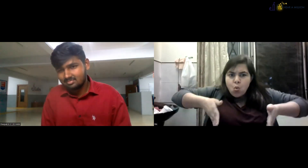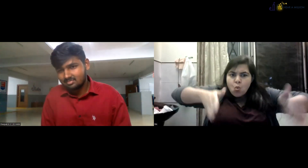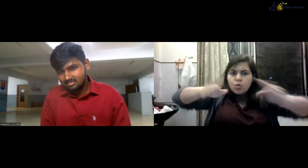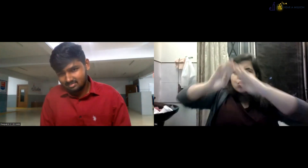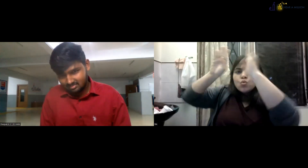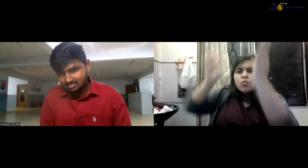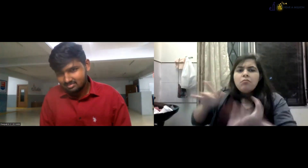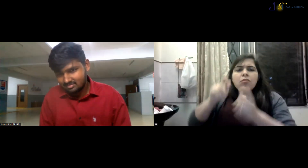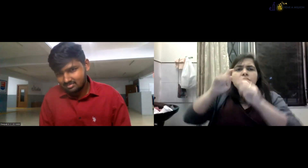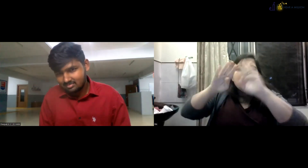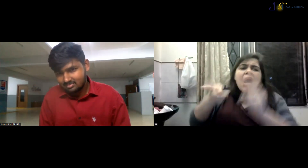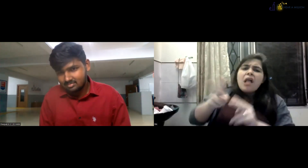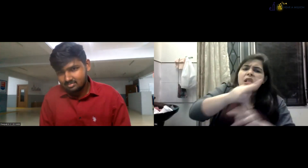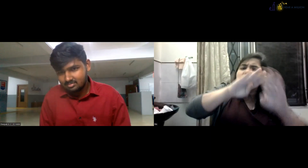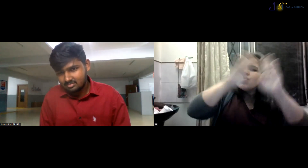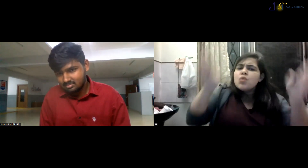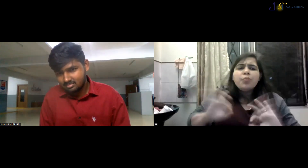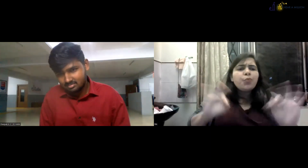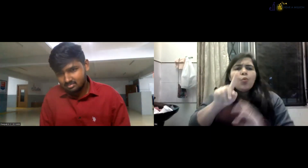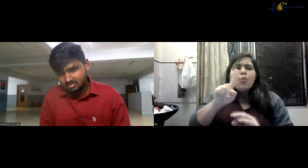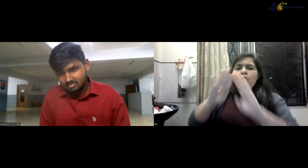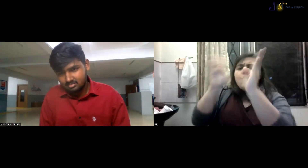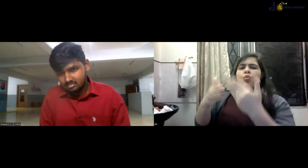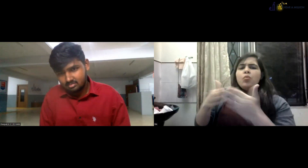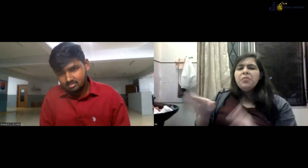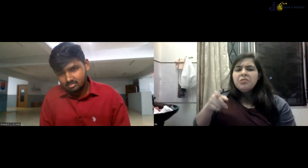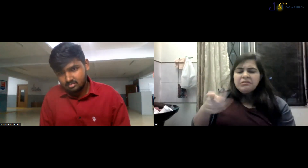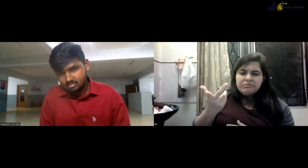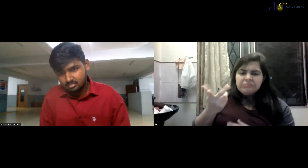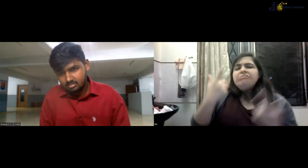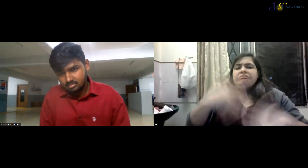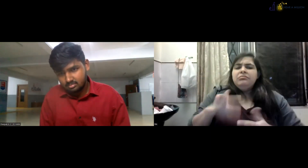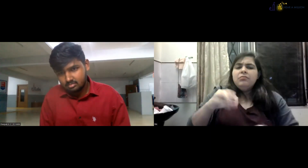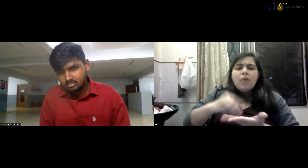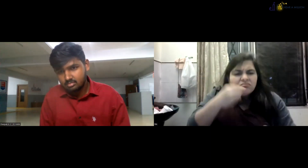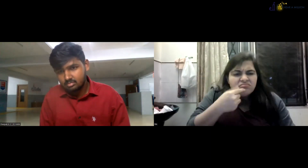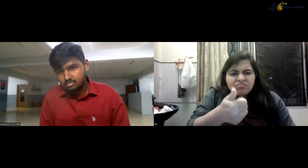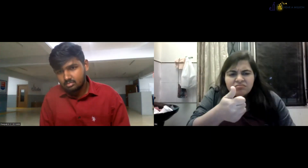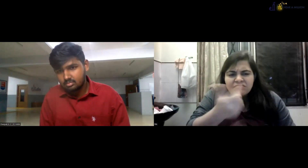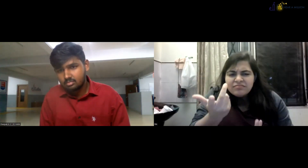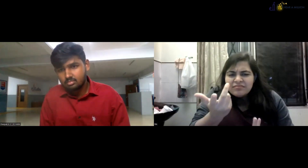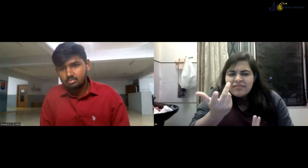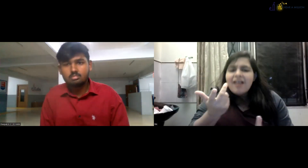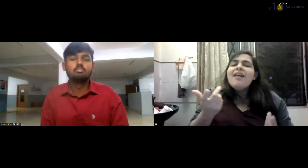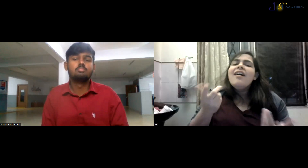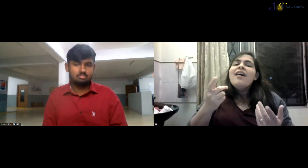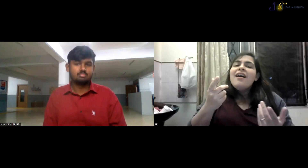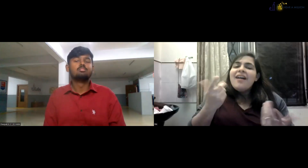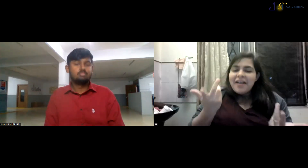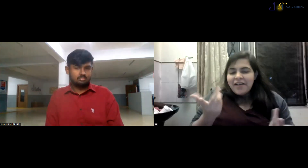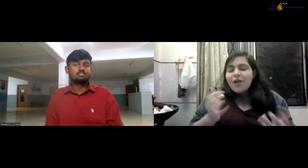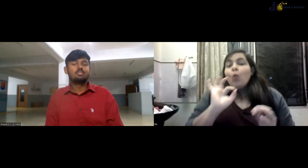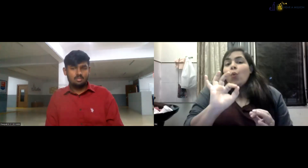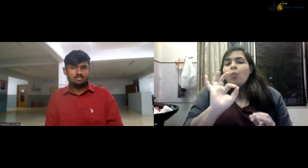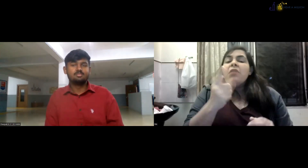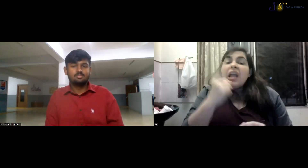food, the chapati and all if you're looking at the stall, there is one stall only at one particular place, you can